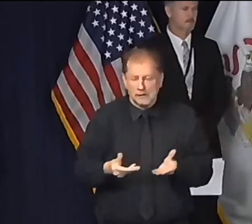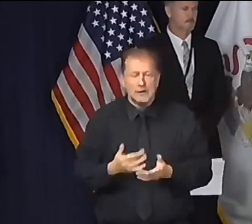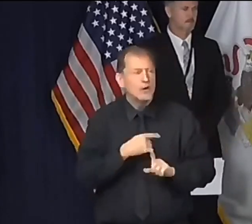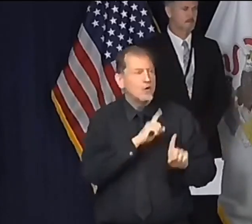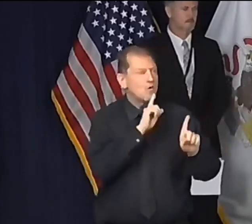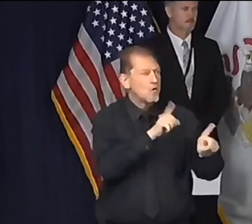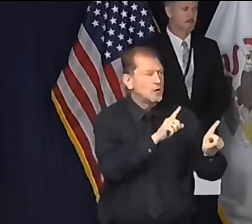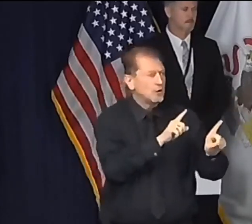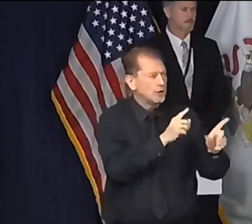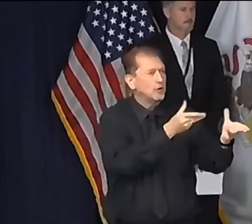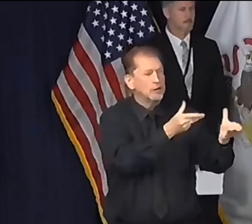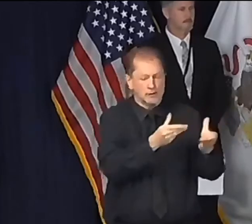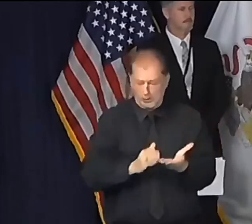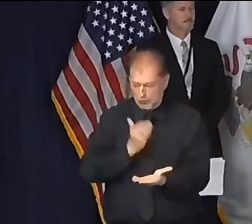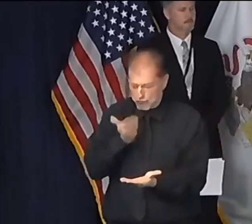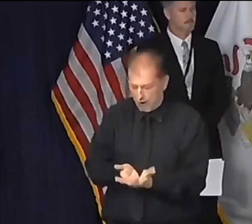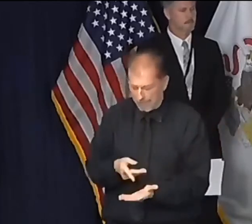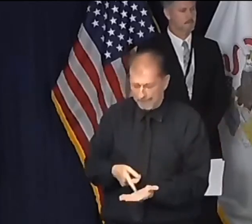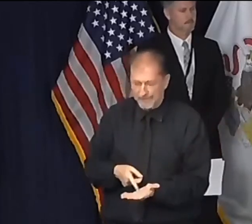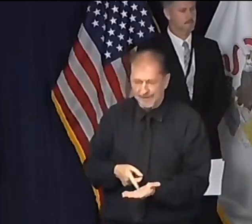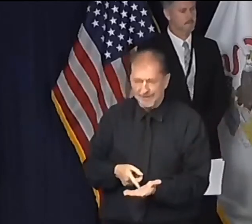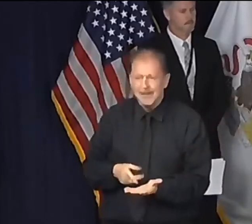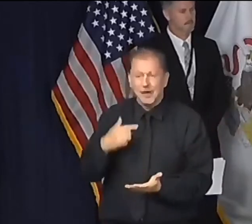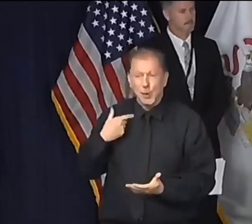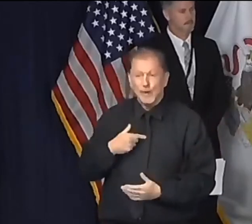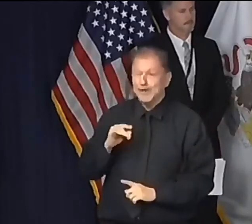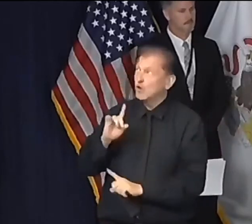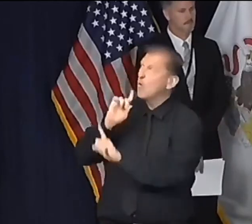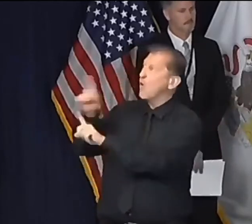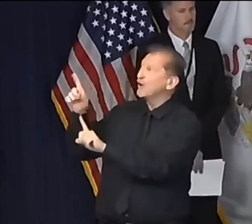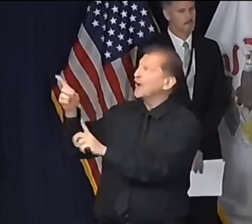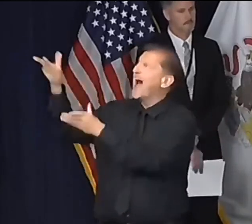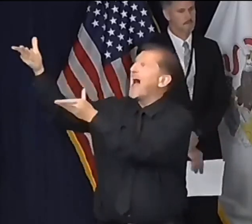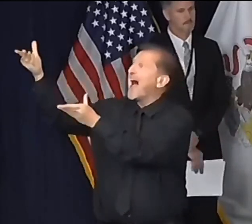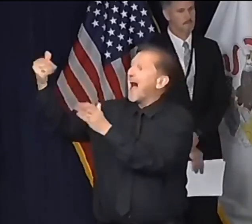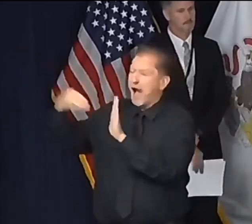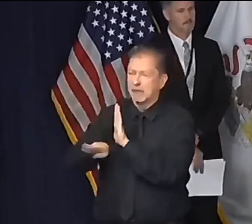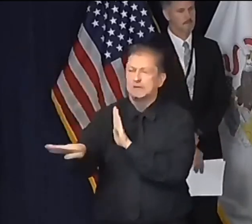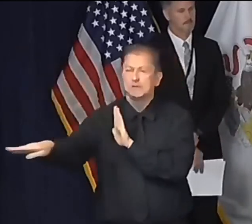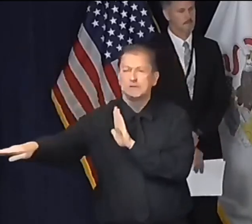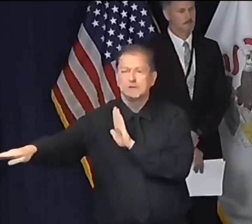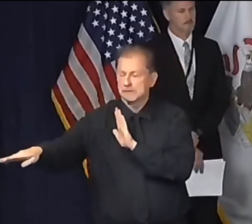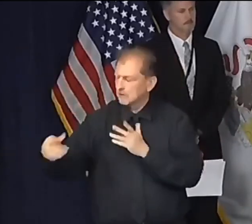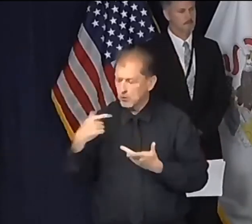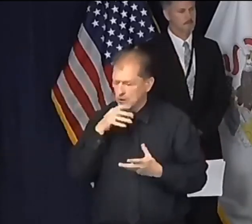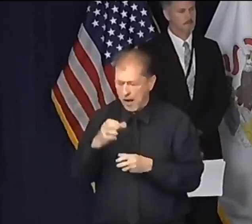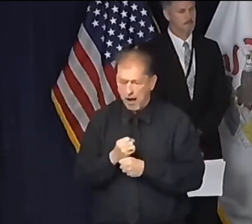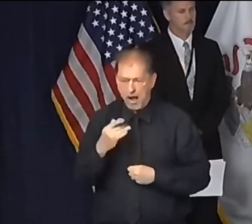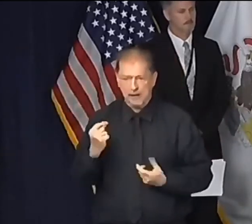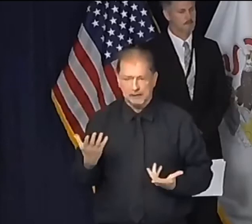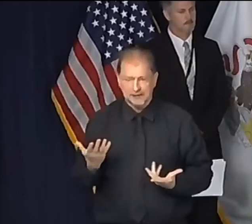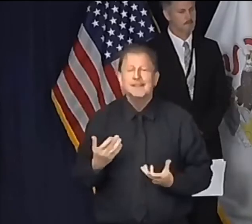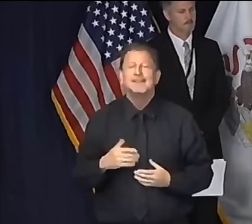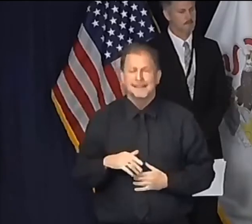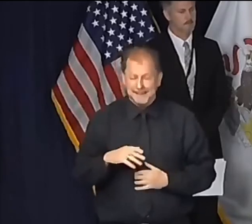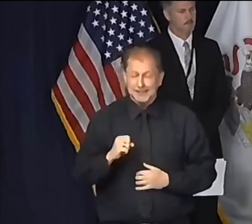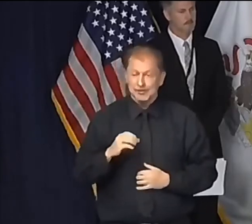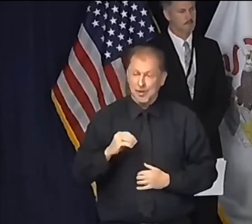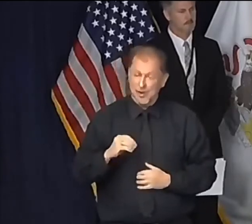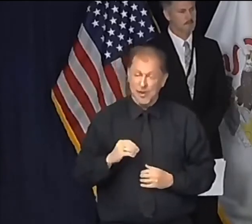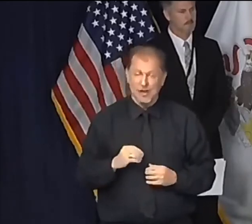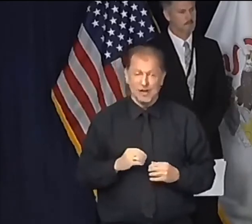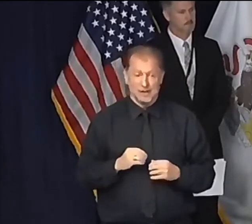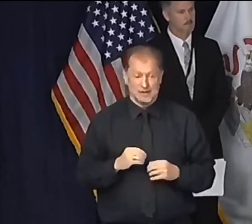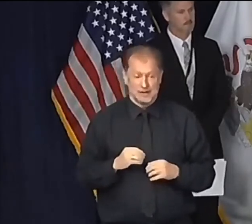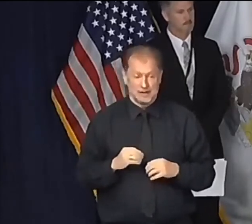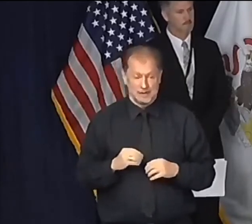order and your order arrives. At some point, you have a date that's, you know, upon which it's supposed to arrive, it's due to arrive. Well,